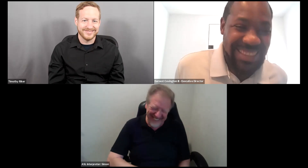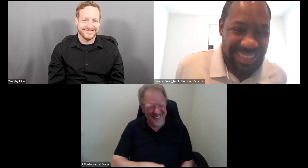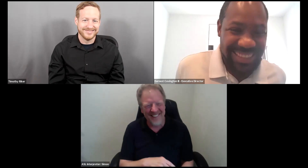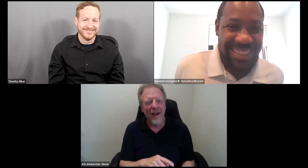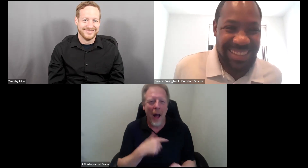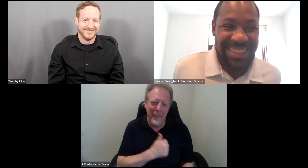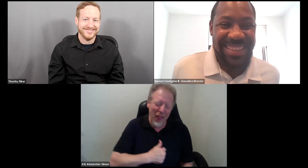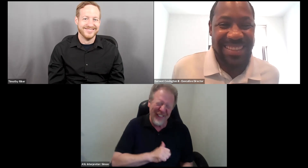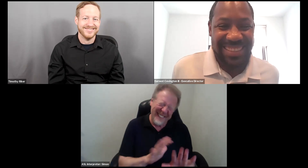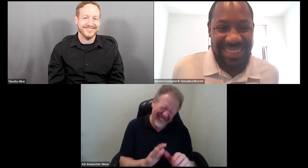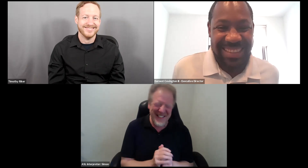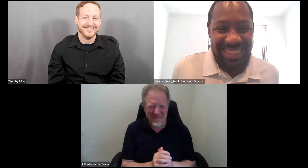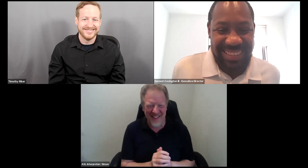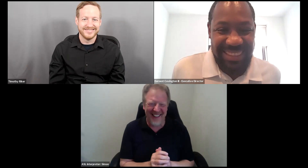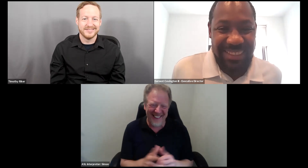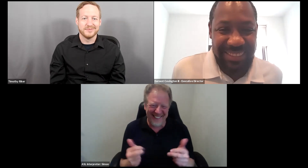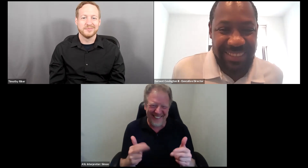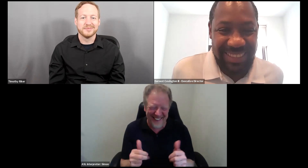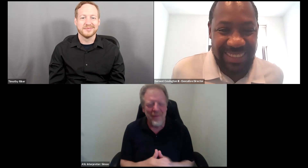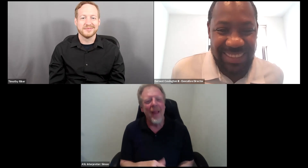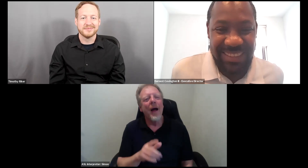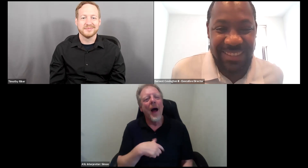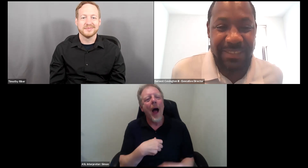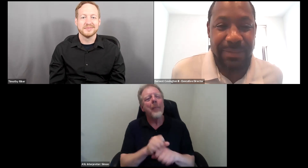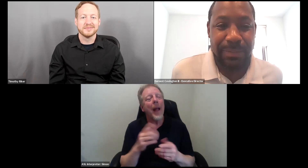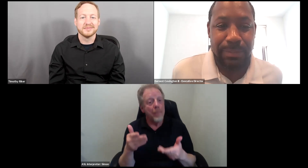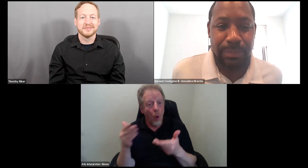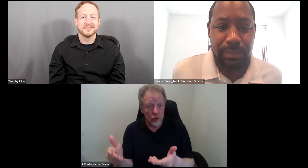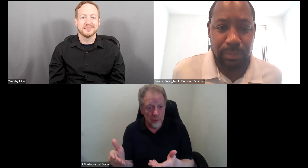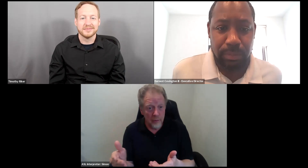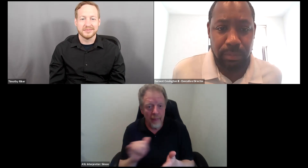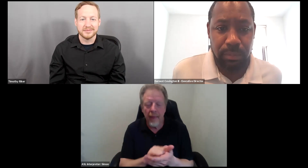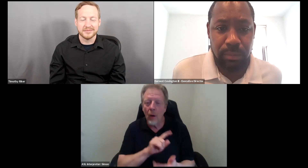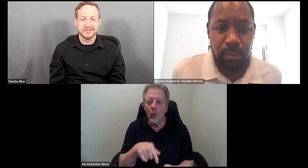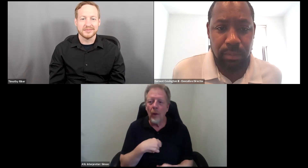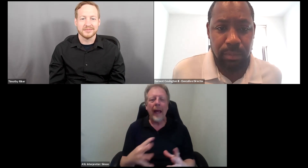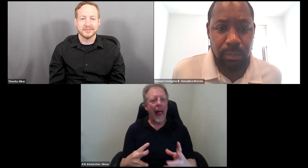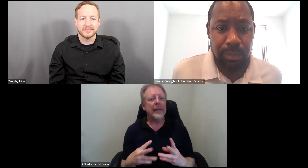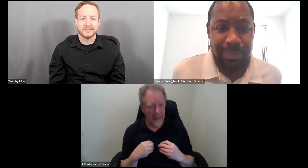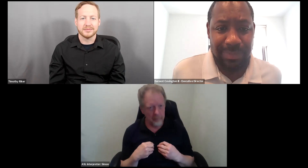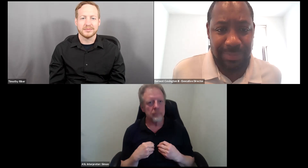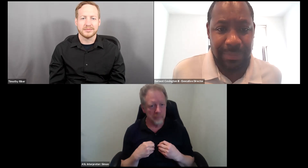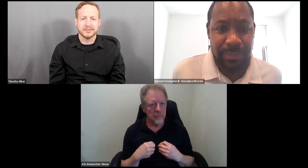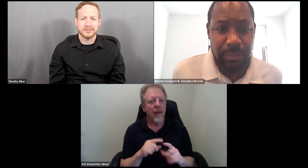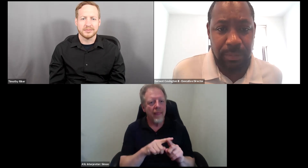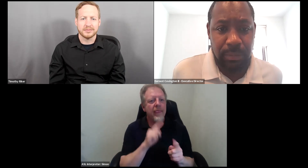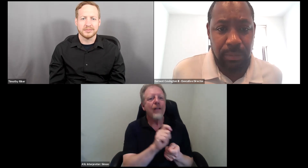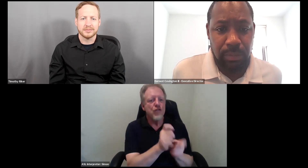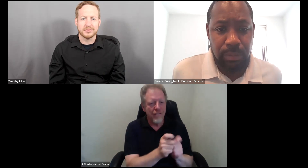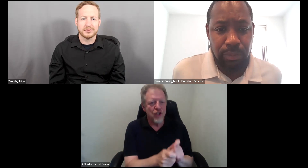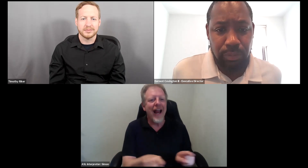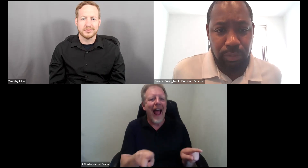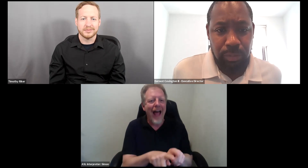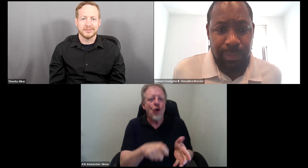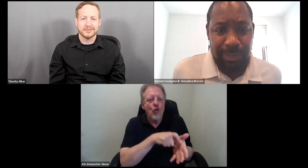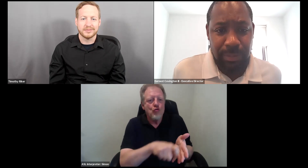I apologize. I make a motion that we accept the revisions as